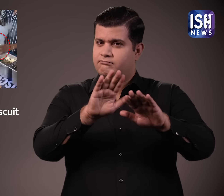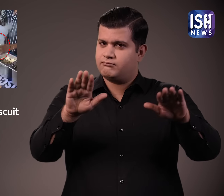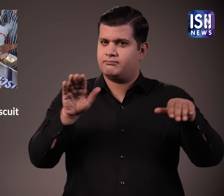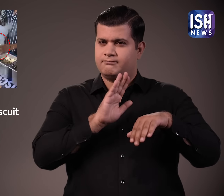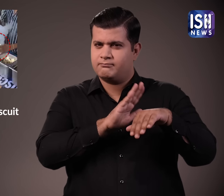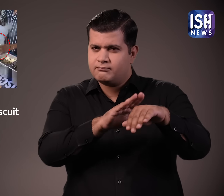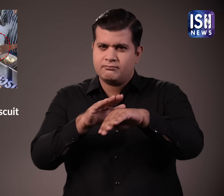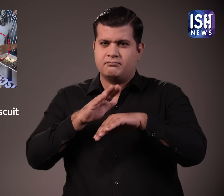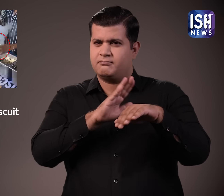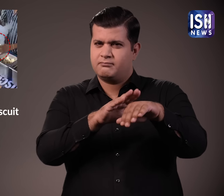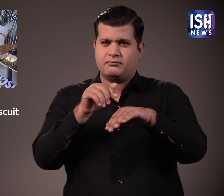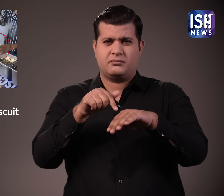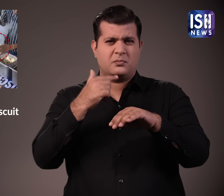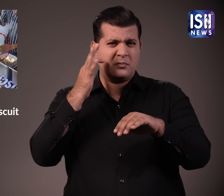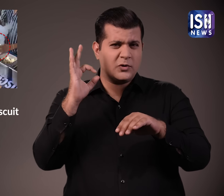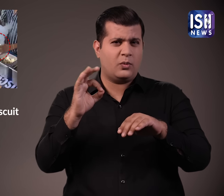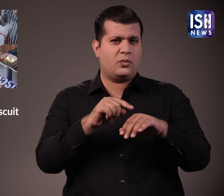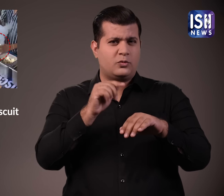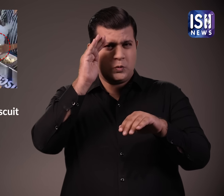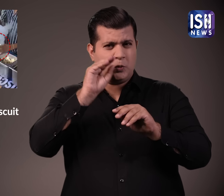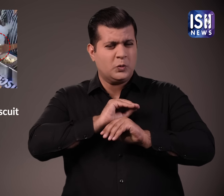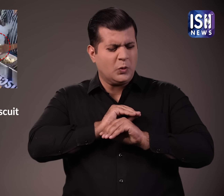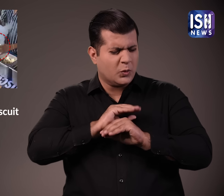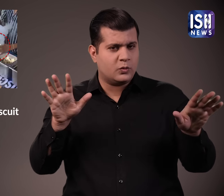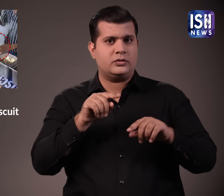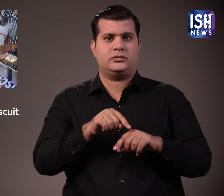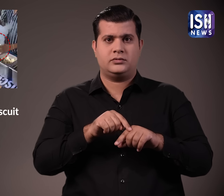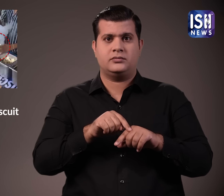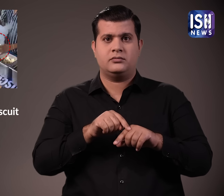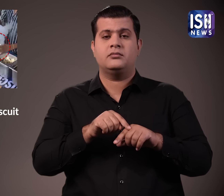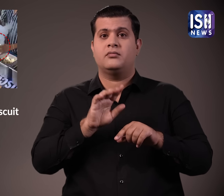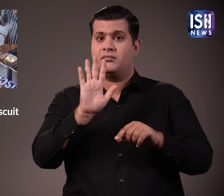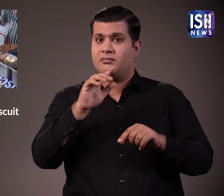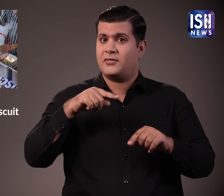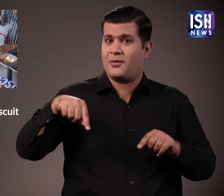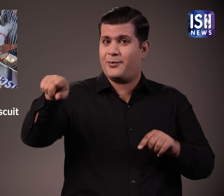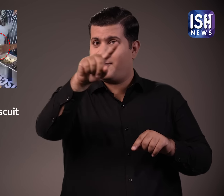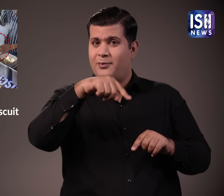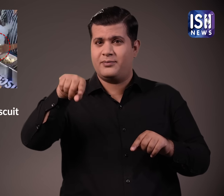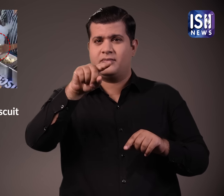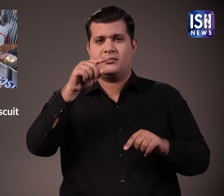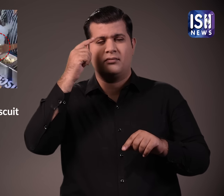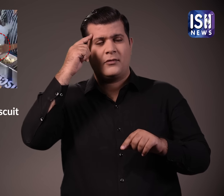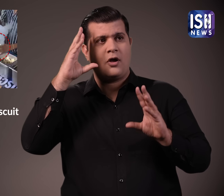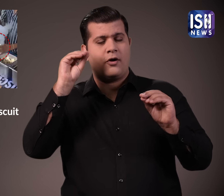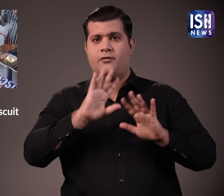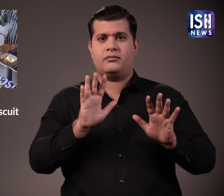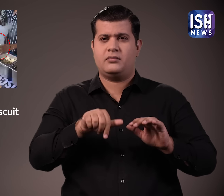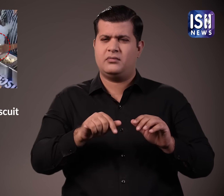Hey kids! Here is an extremely important news for you all. Instead of not being alert, we should be